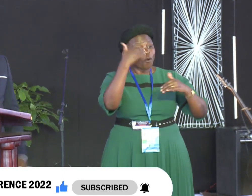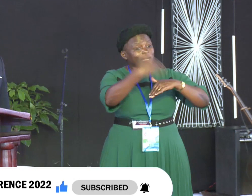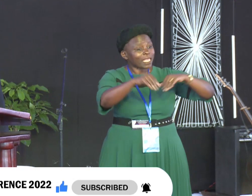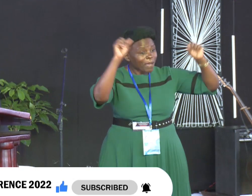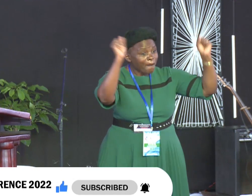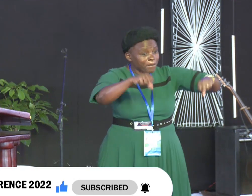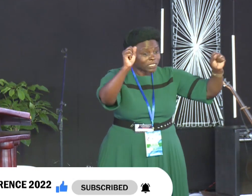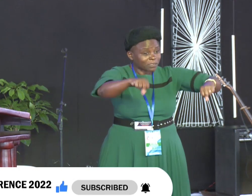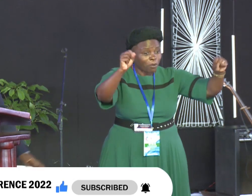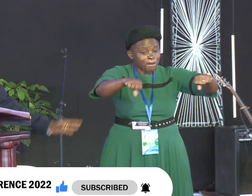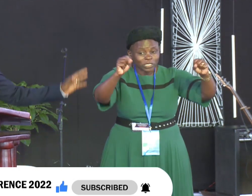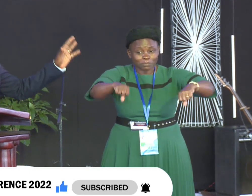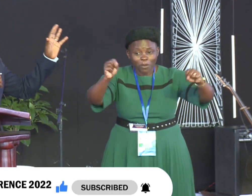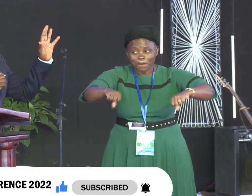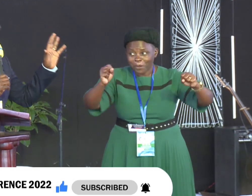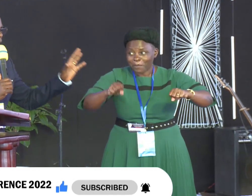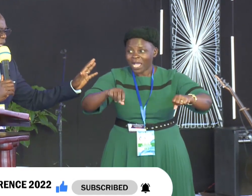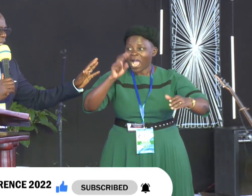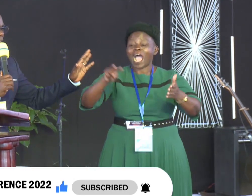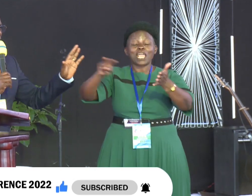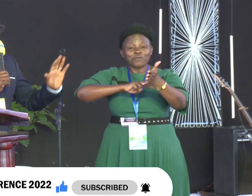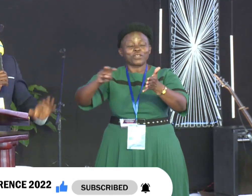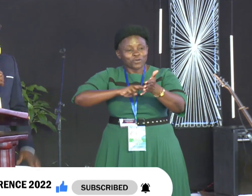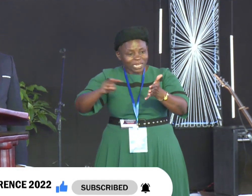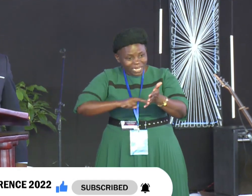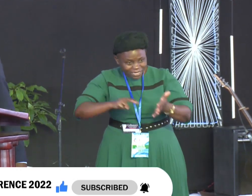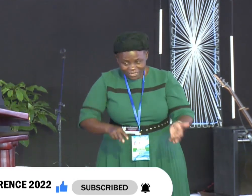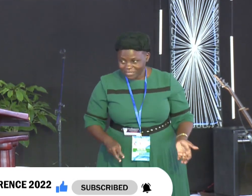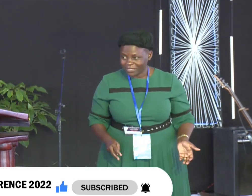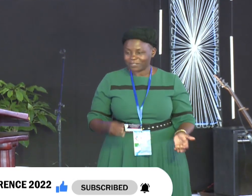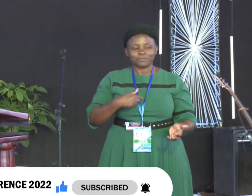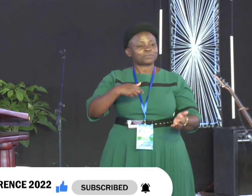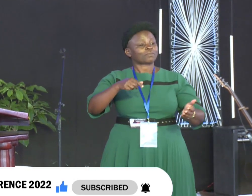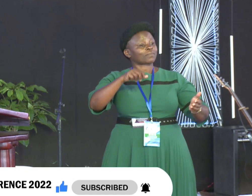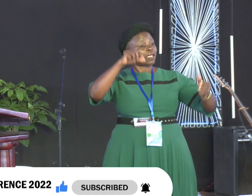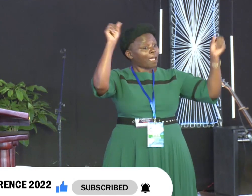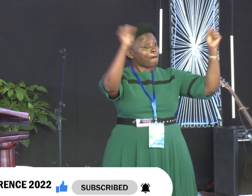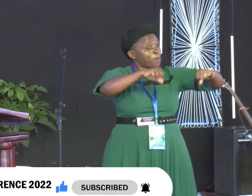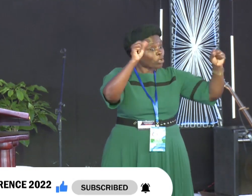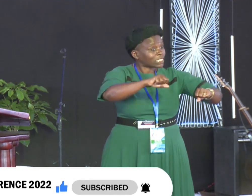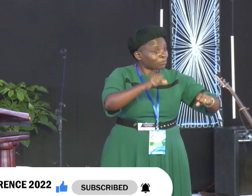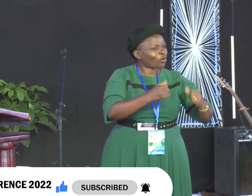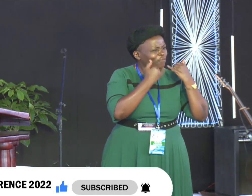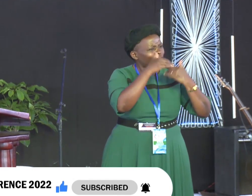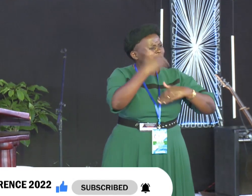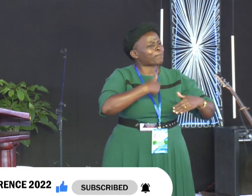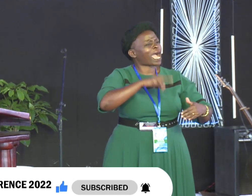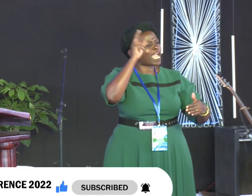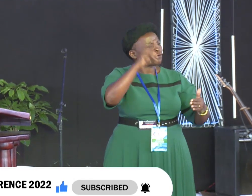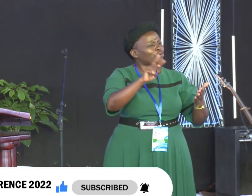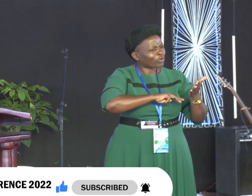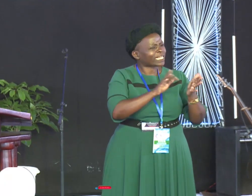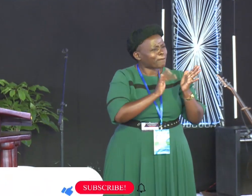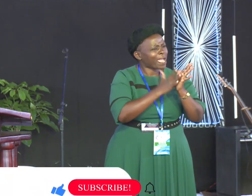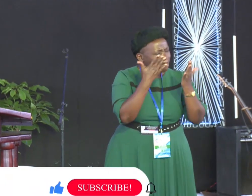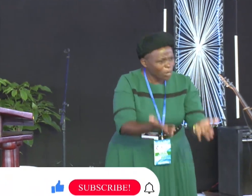Tap to people in front of you and tell them it is possible. I am going to read the Bible. Tell your neighbor I'm going to read the